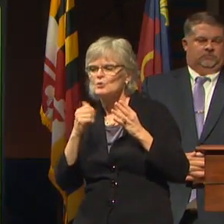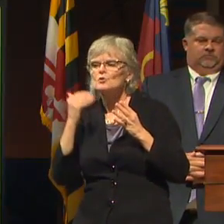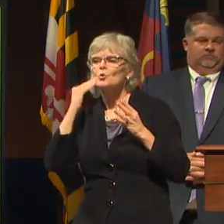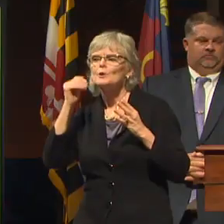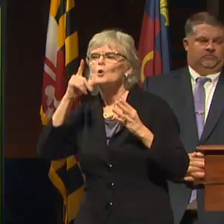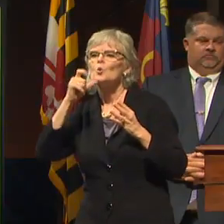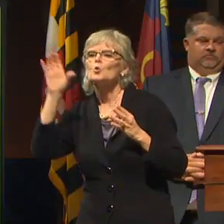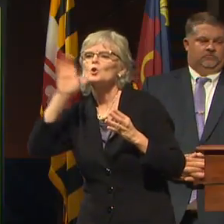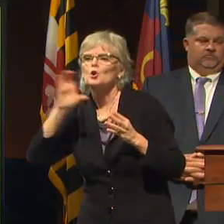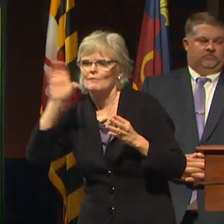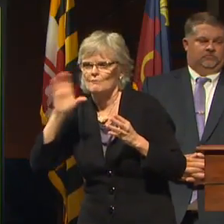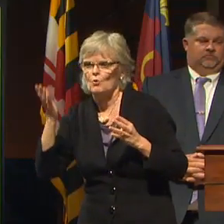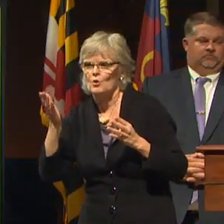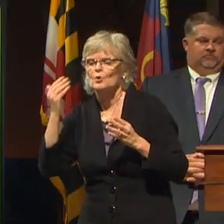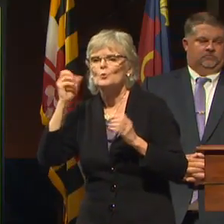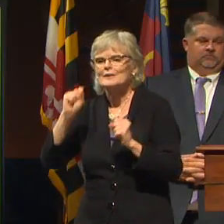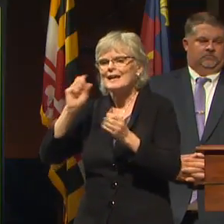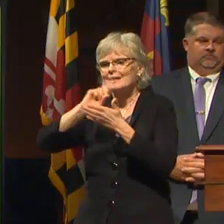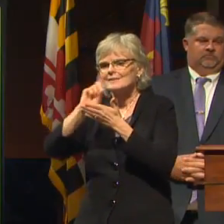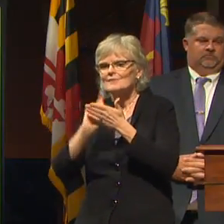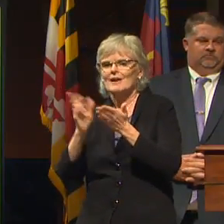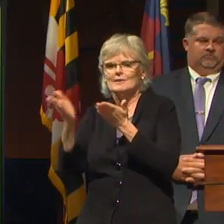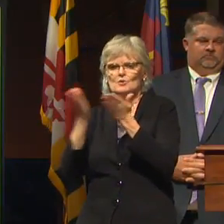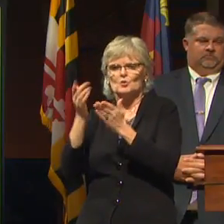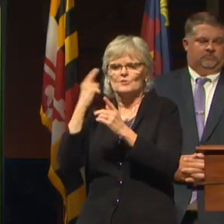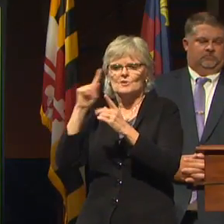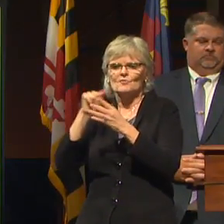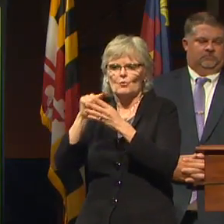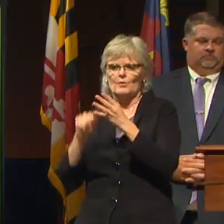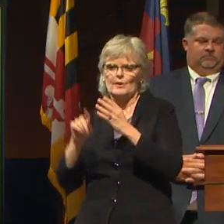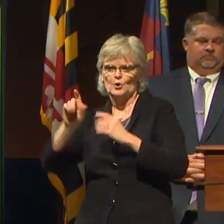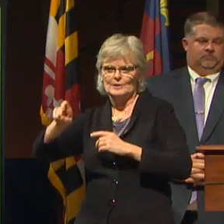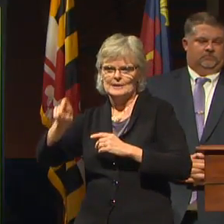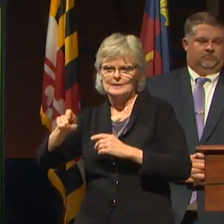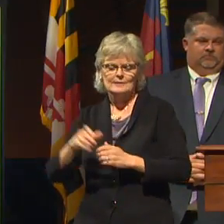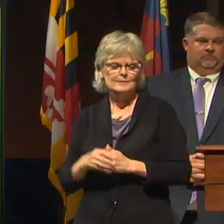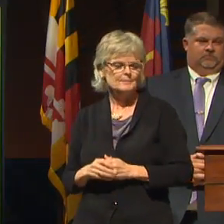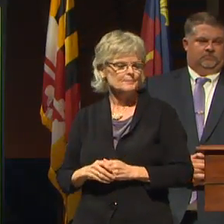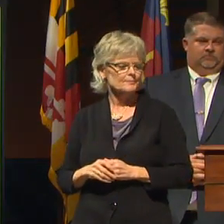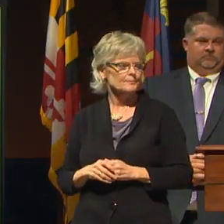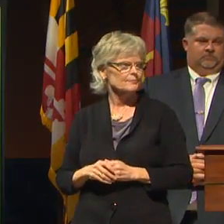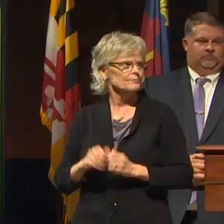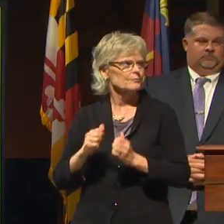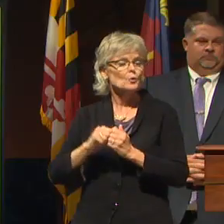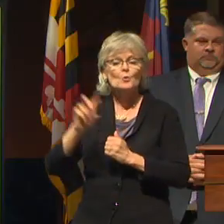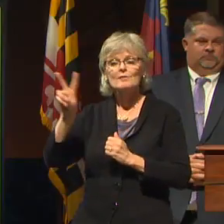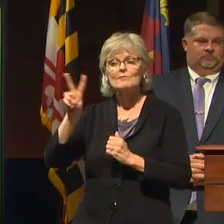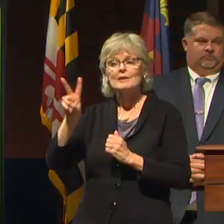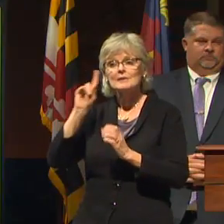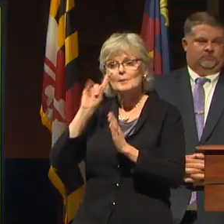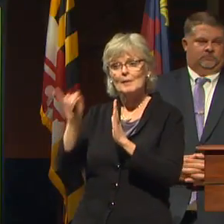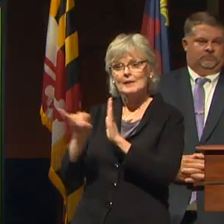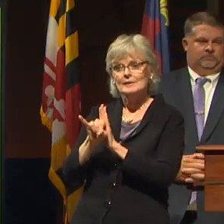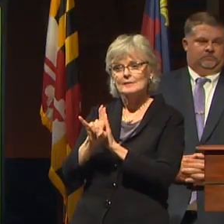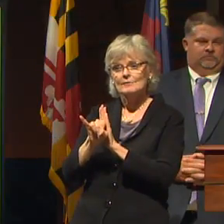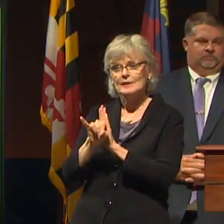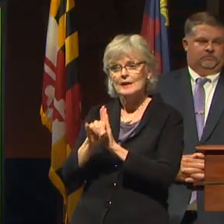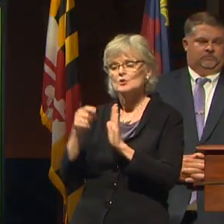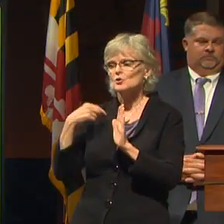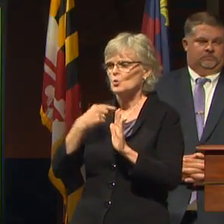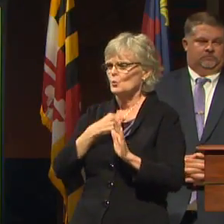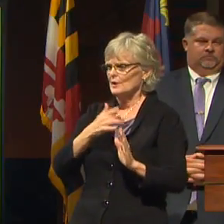for, so that we can design service array for those particular needs. With victim identification, we're